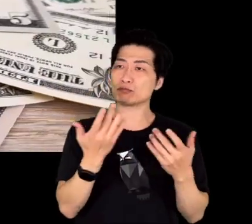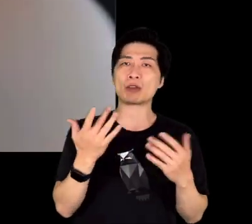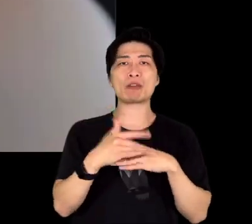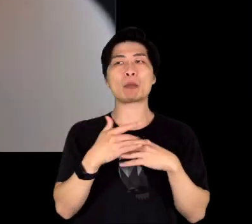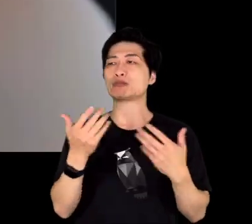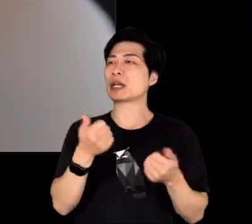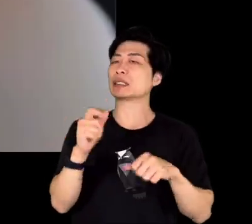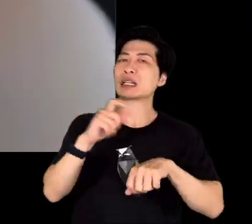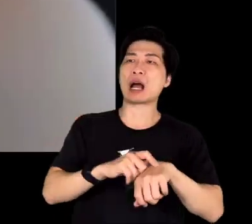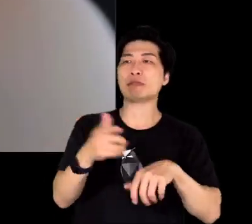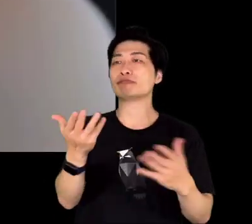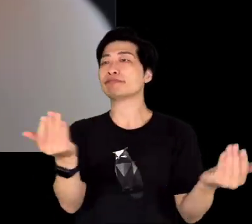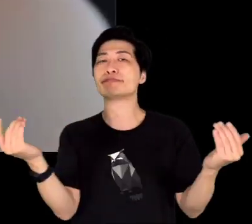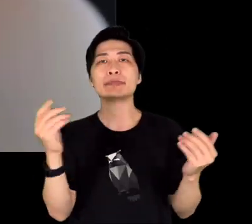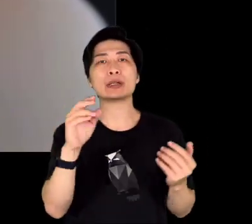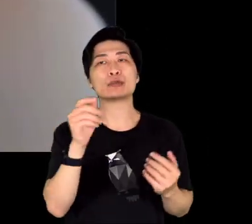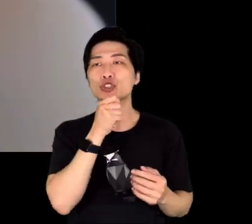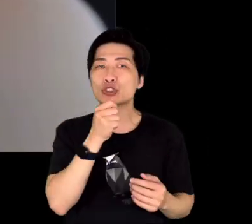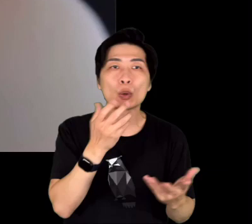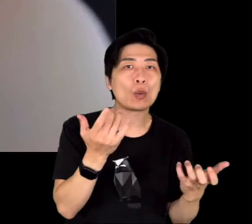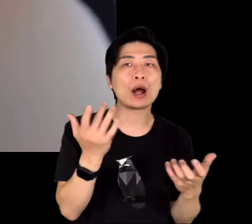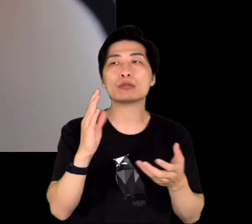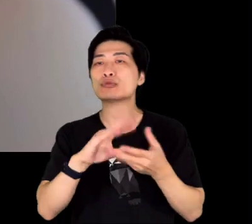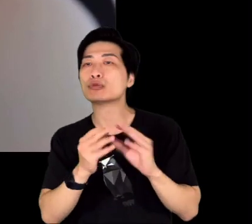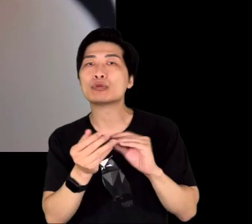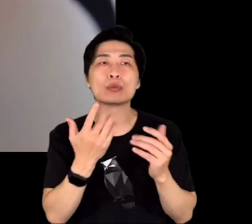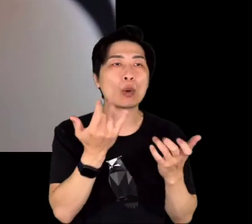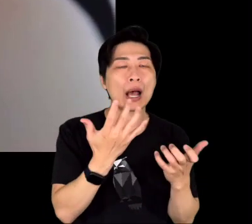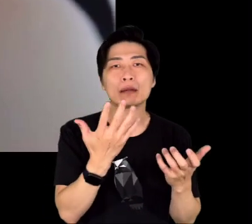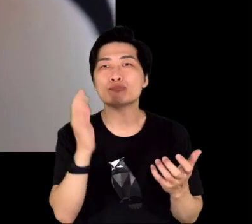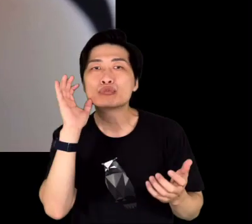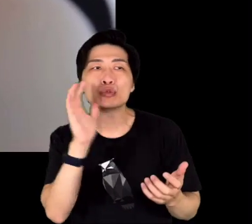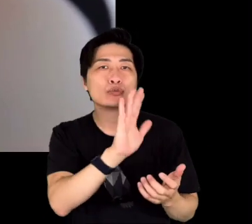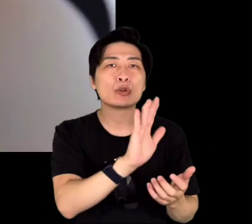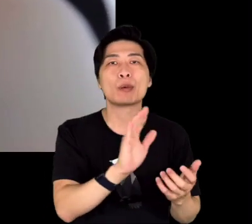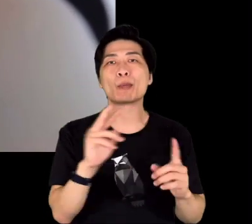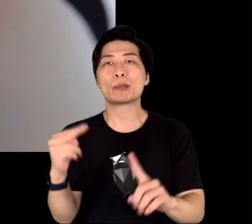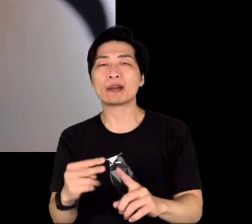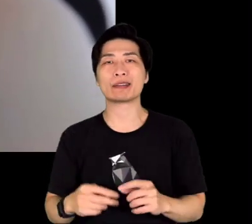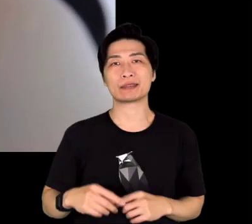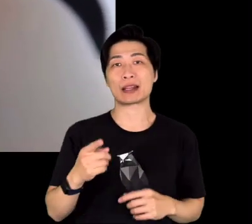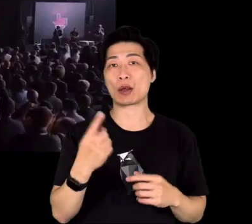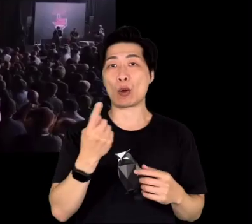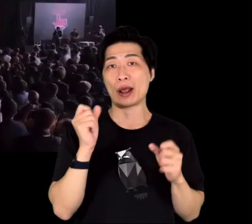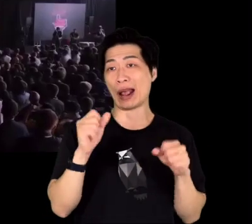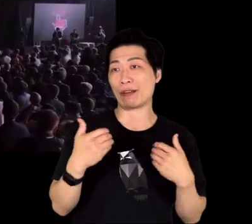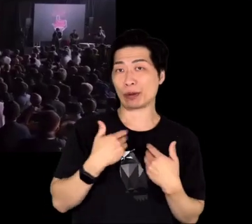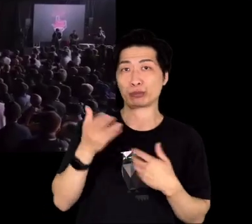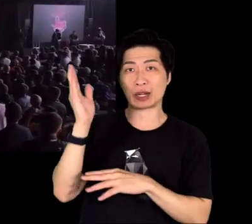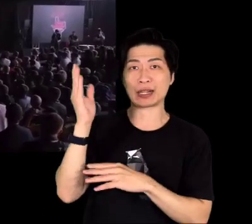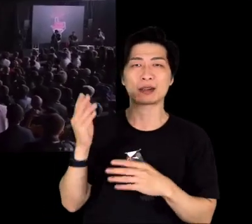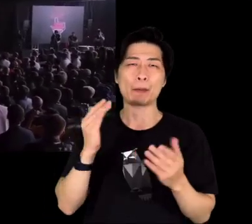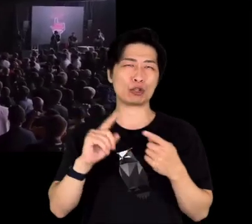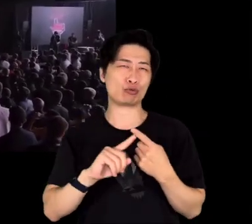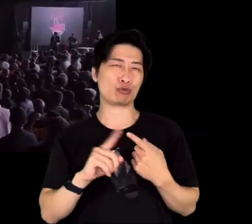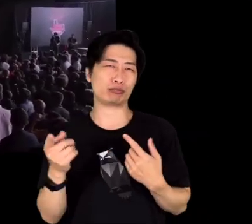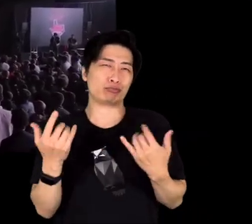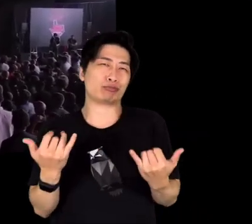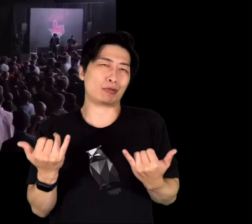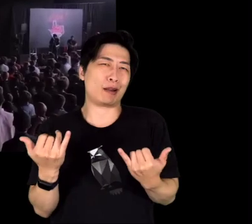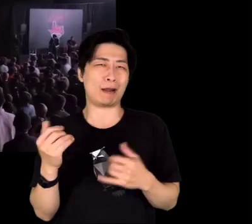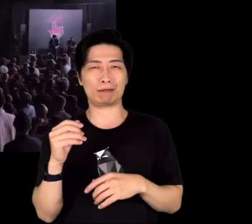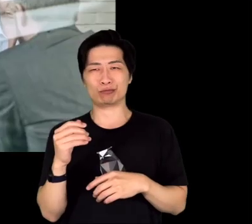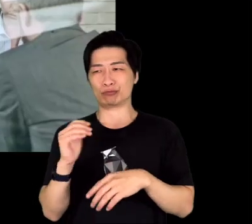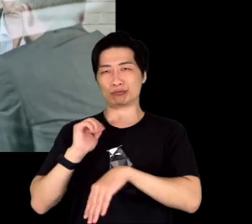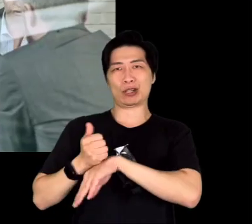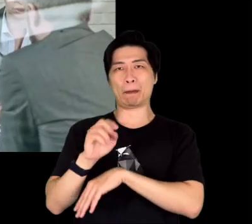business. Tesla can make itself available at all times to legacy media publications looking to run a story, and they can always have representation versus